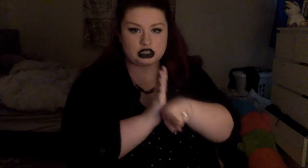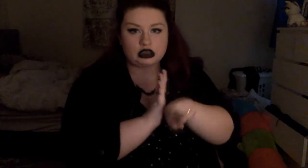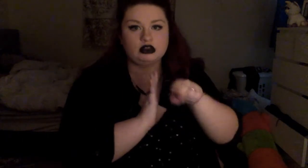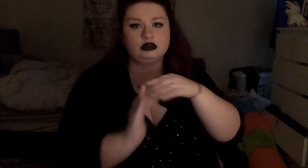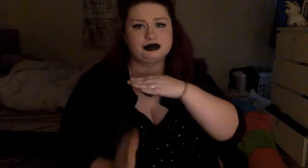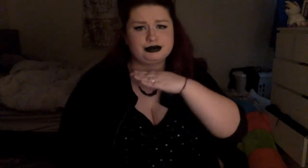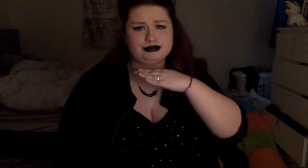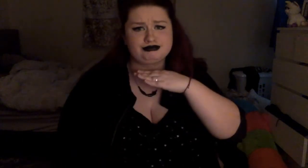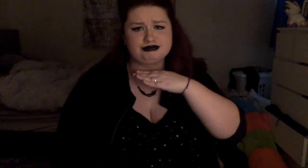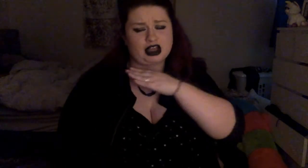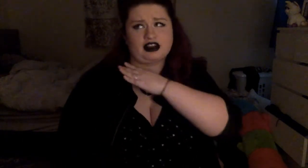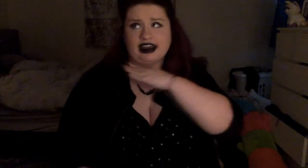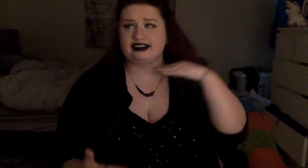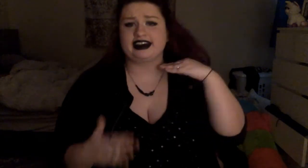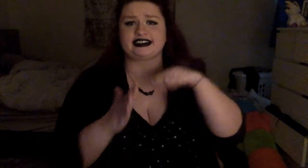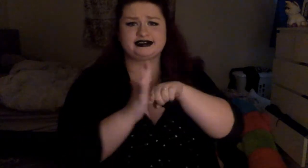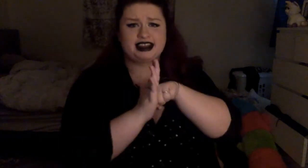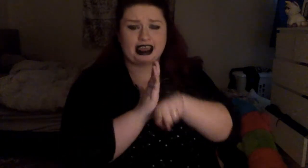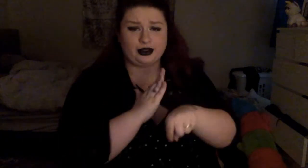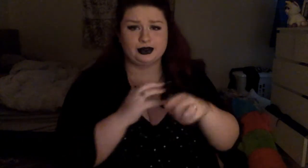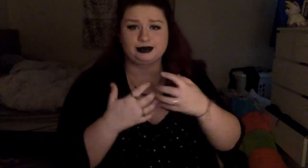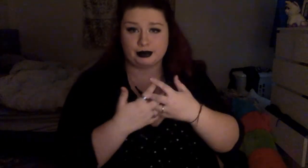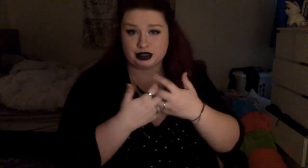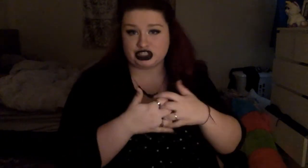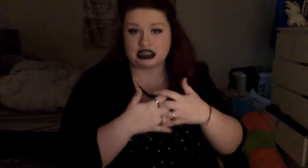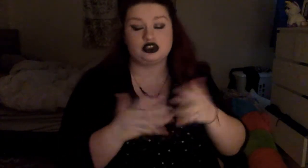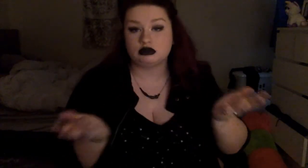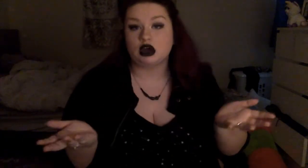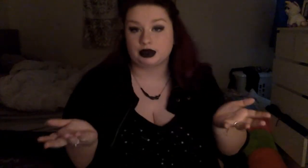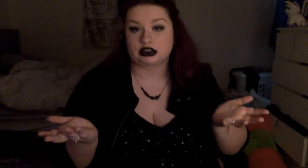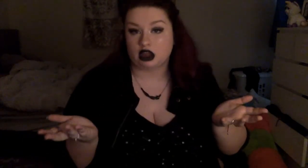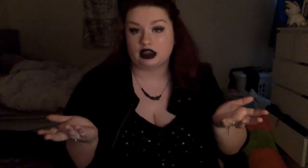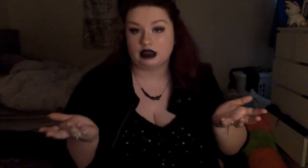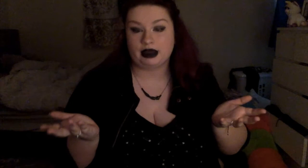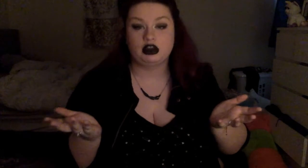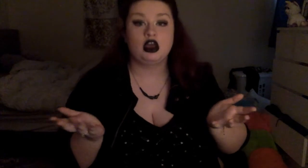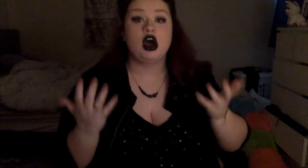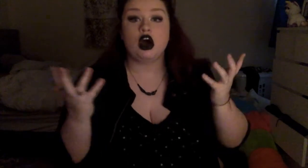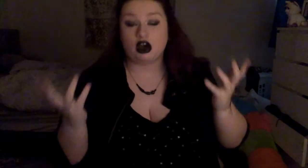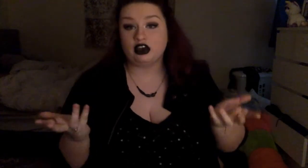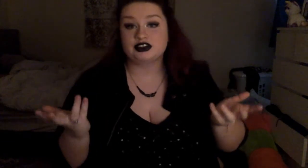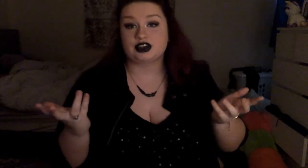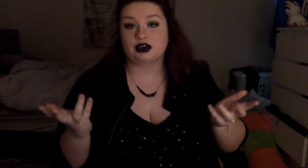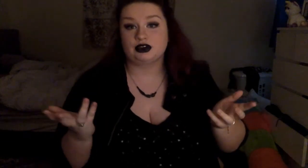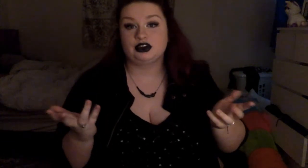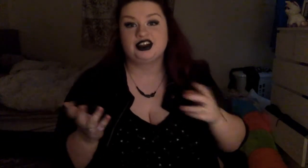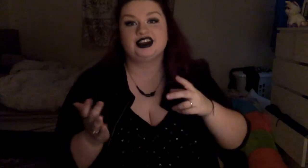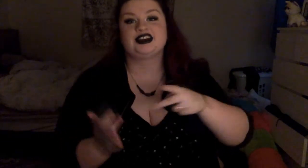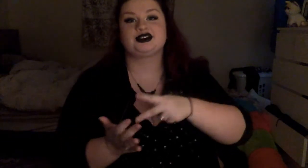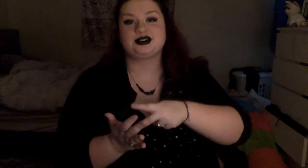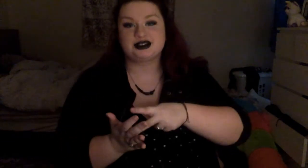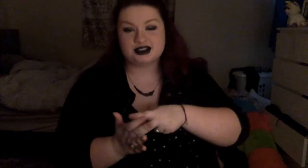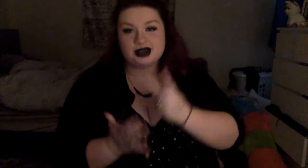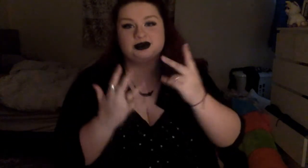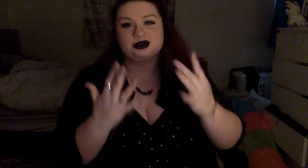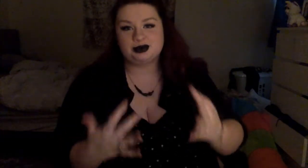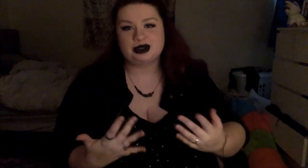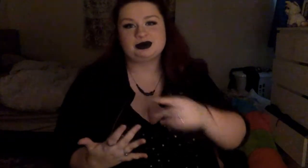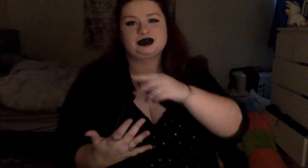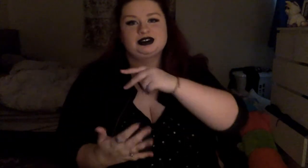kill, or head cut, kill, machine, you know what they're talking about. Also, double bubble,